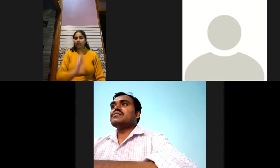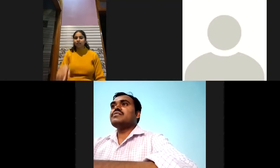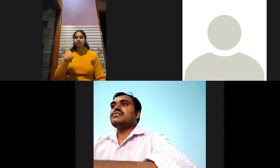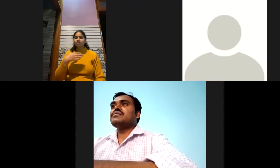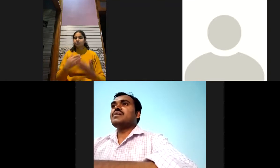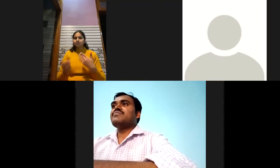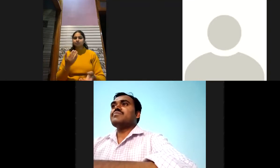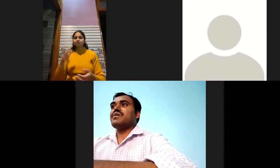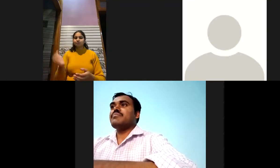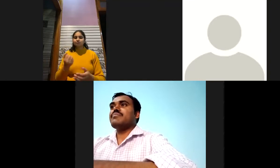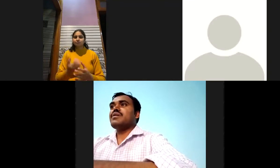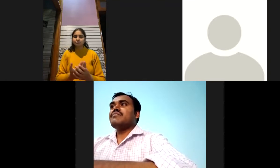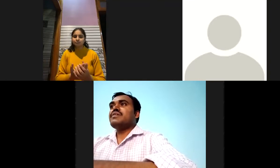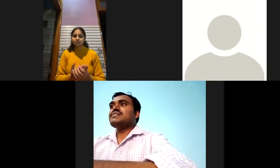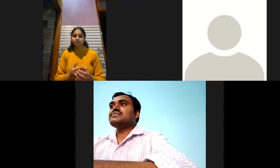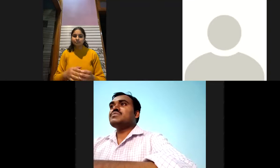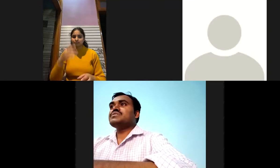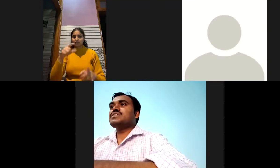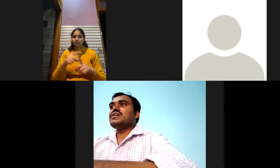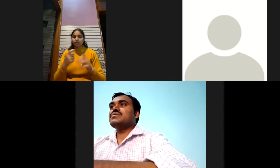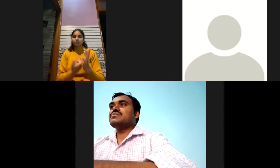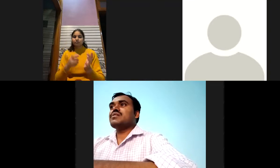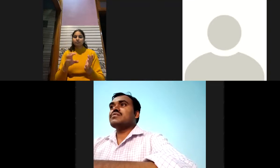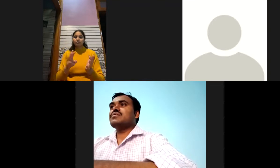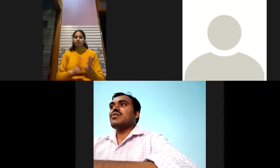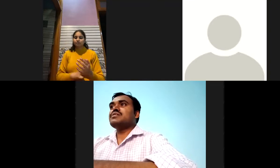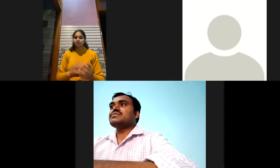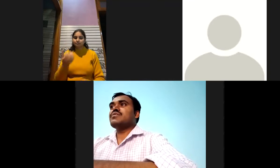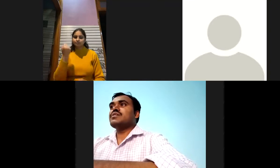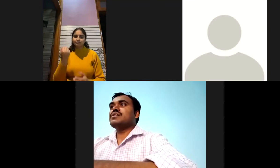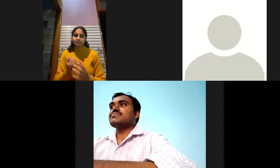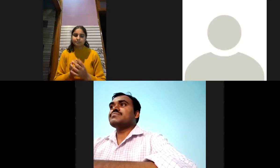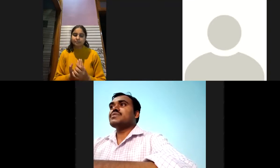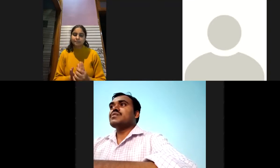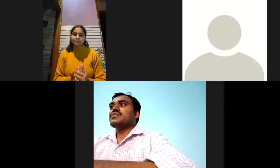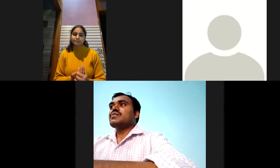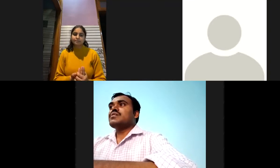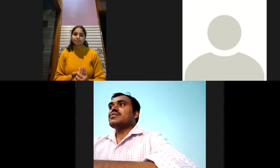take the drum from him. When Oscar was taken to Dr. Hollis